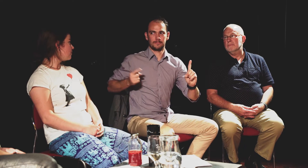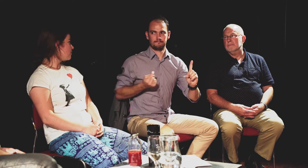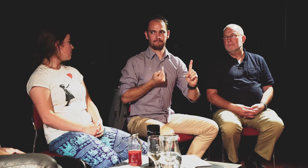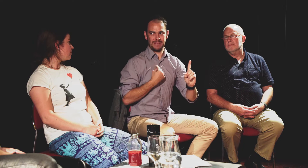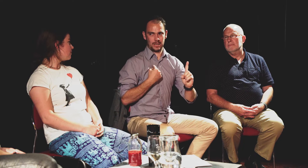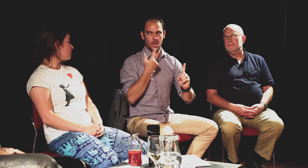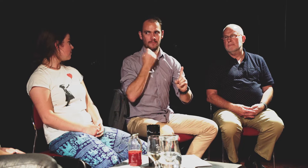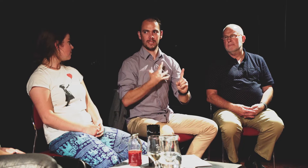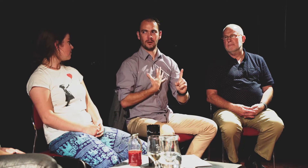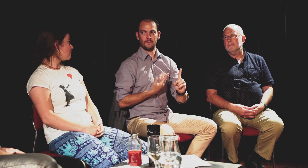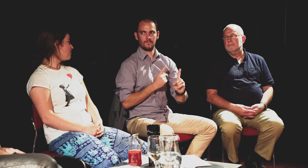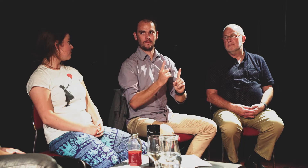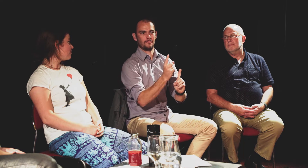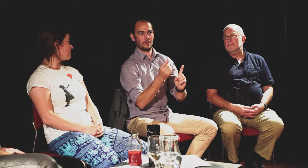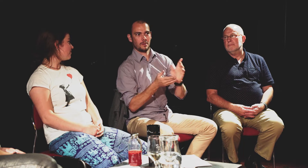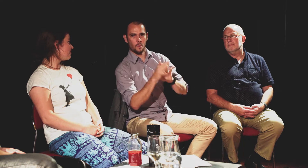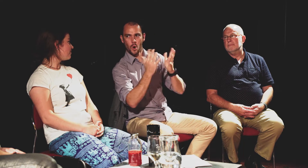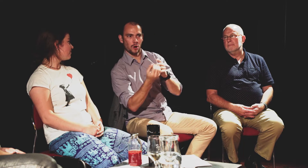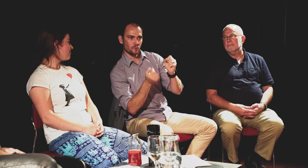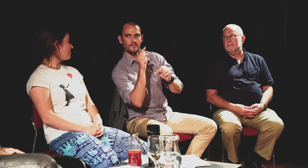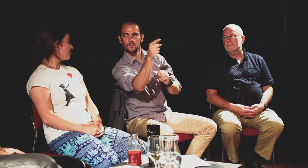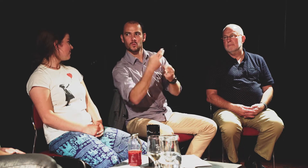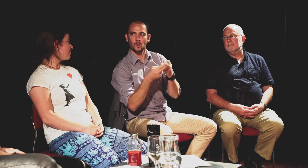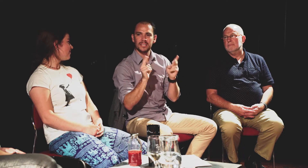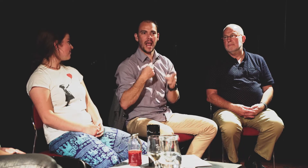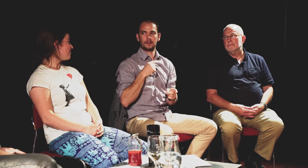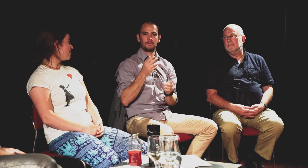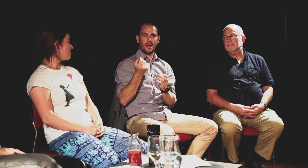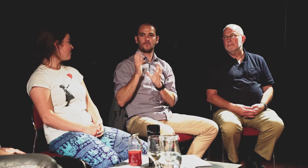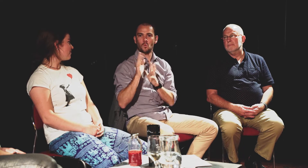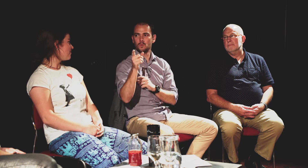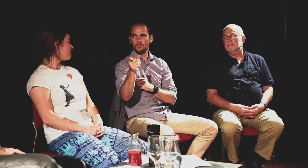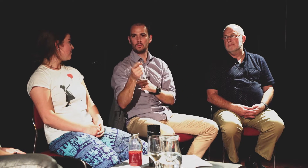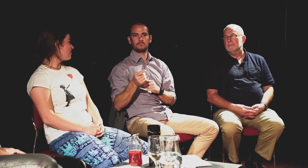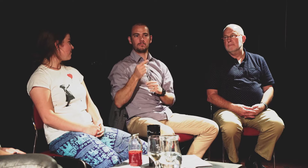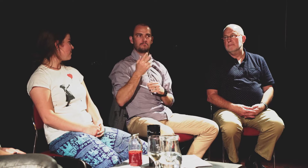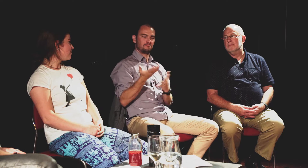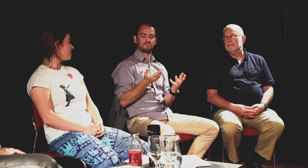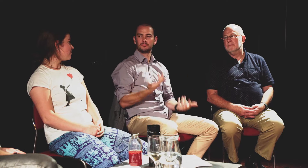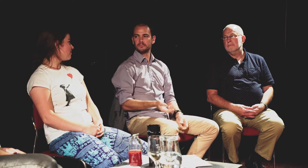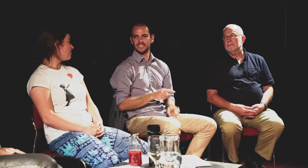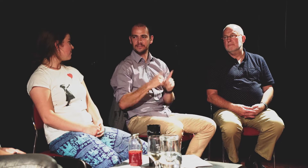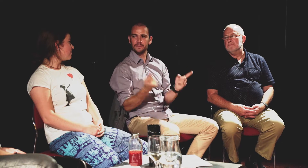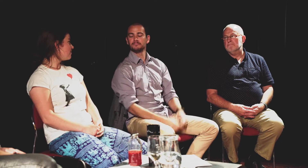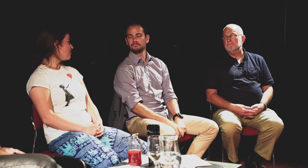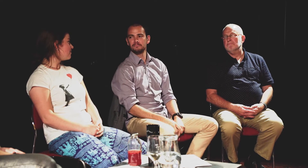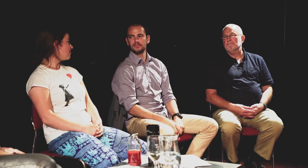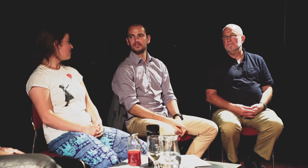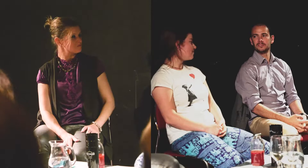easier, but now it's me. I'm responsible for me, and I have to, drive to Unitec in the morning, and I have to do all these things. So yeah, it's definitely a